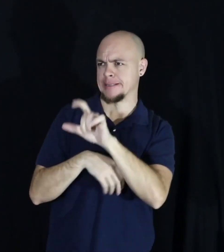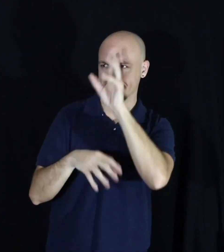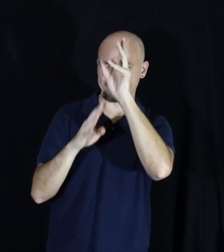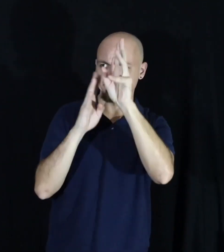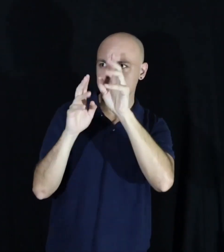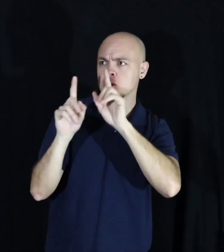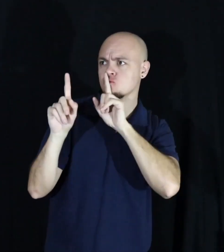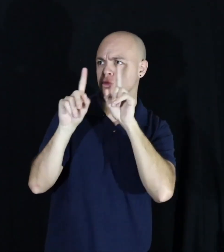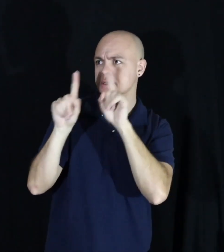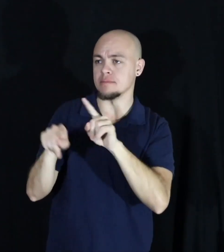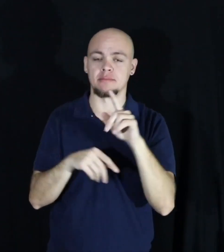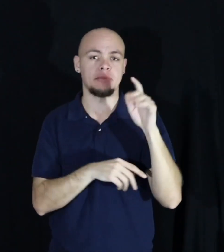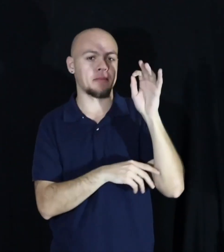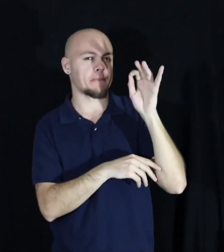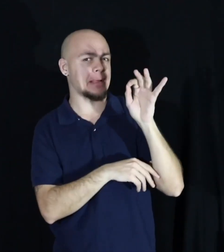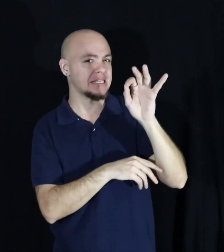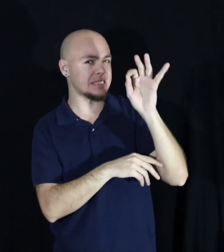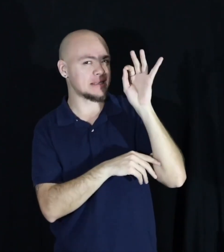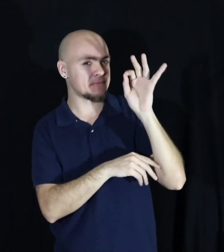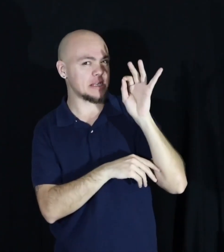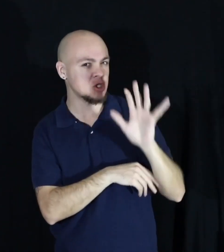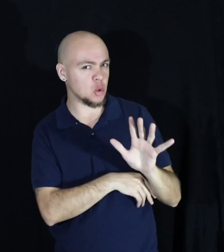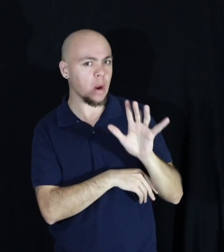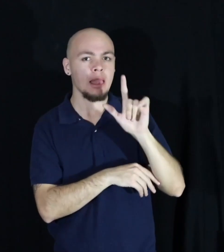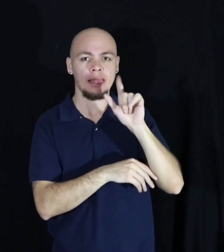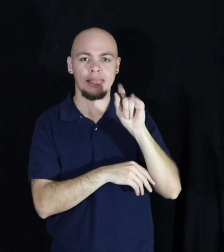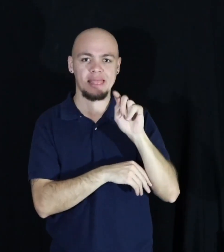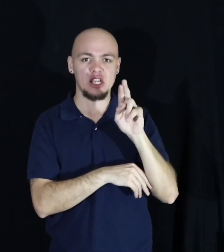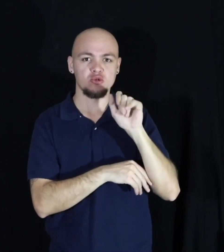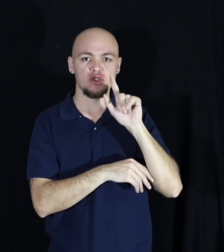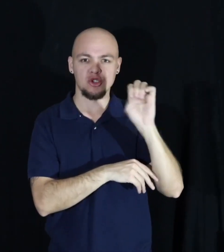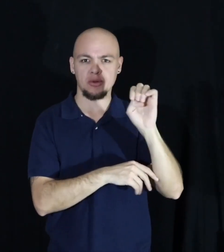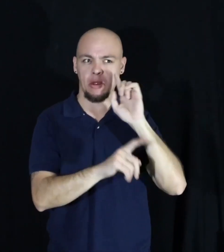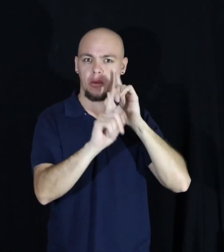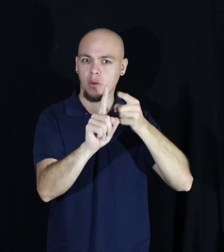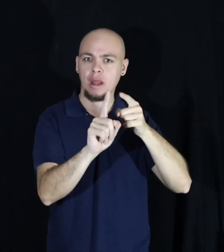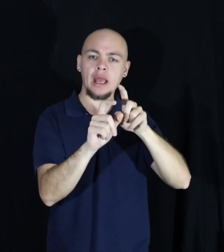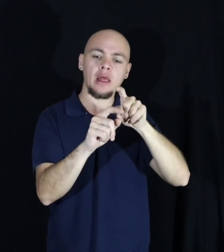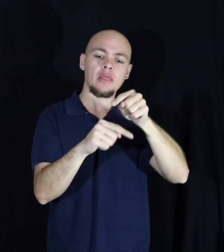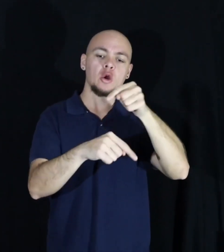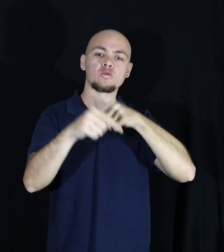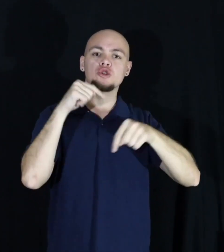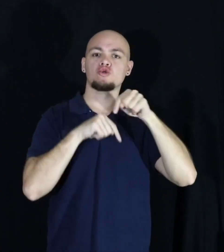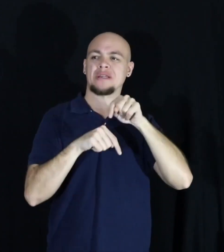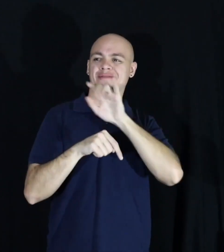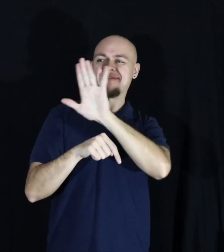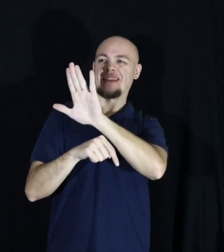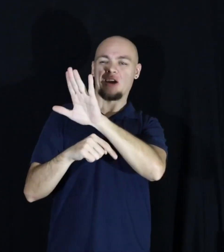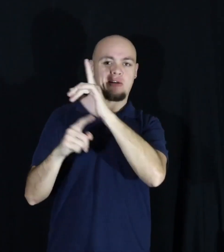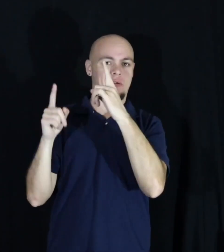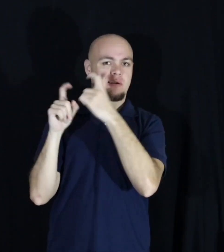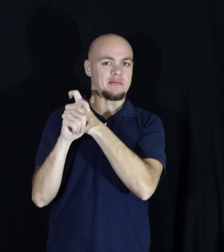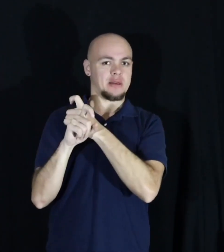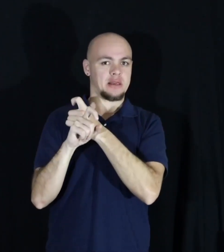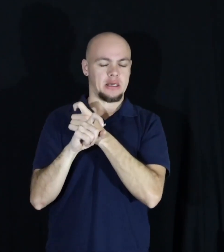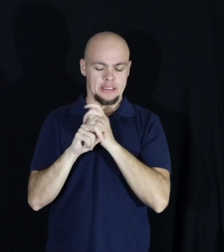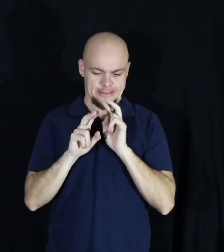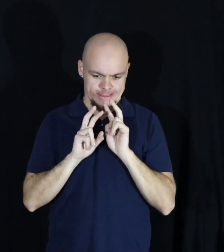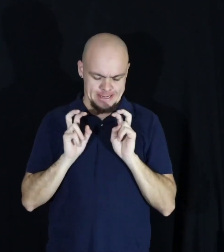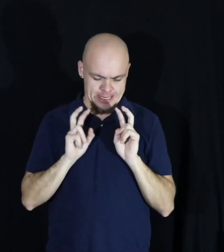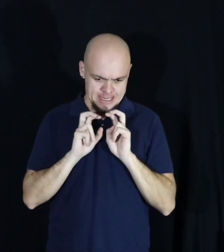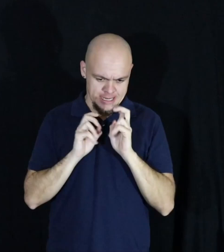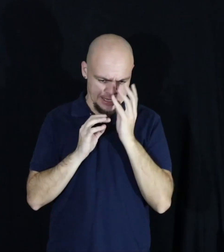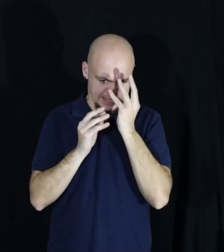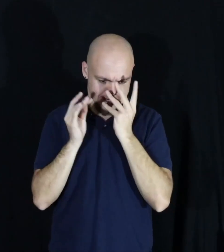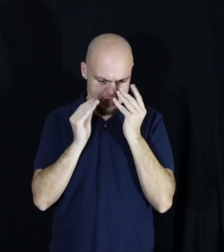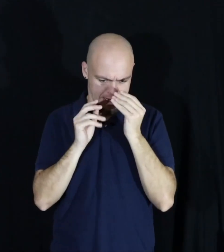In pastoral literature, the whole point of the retreat away from the complications of society was so that we could explore them and